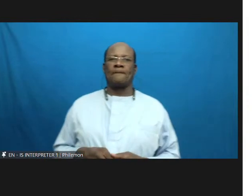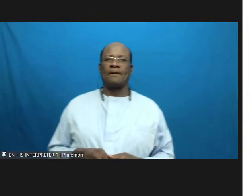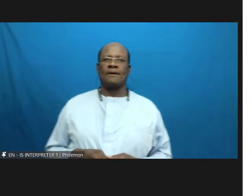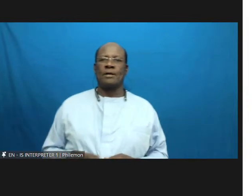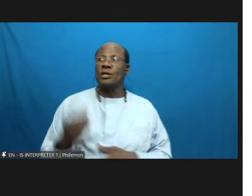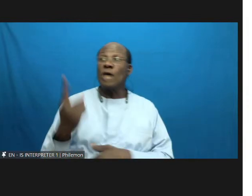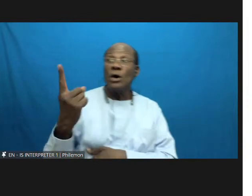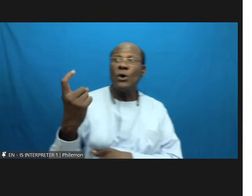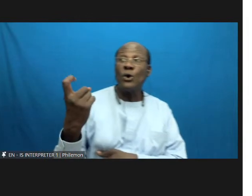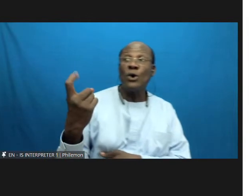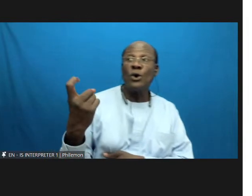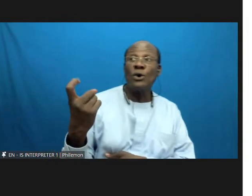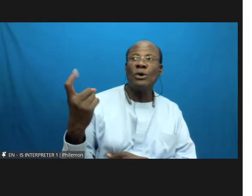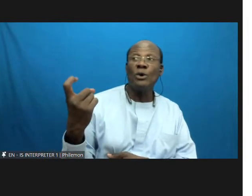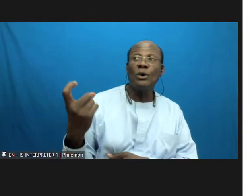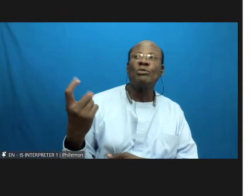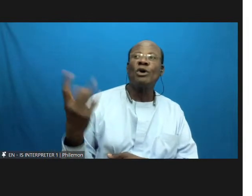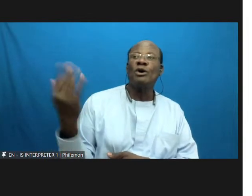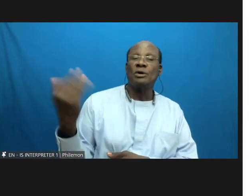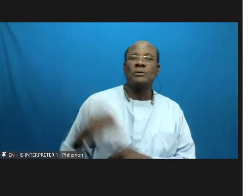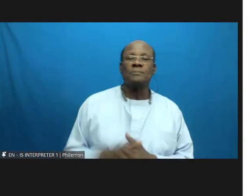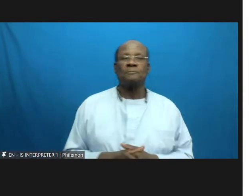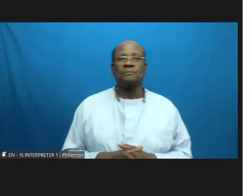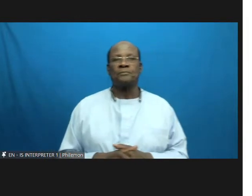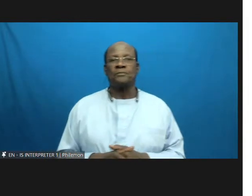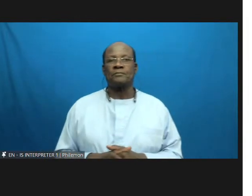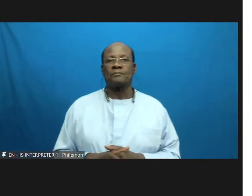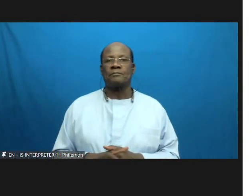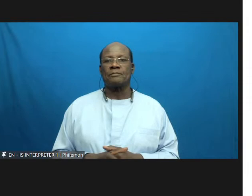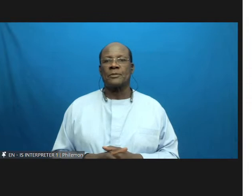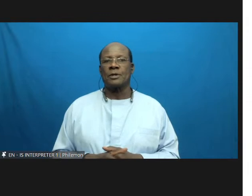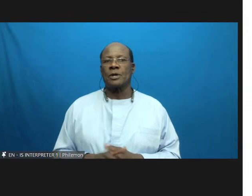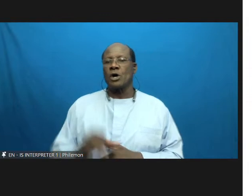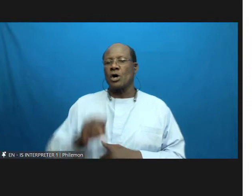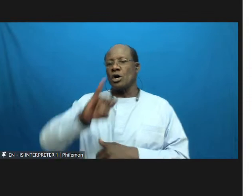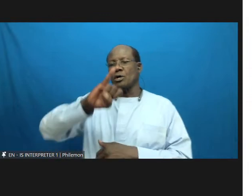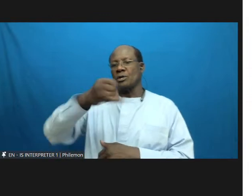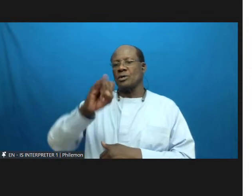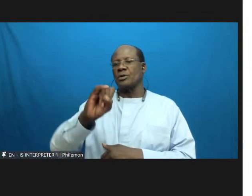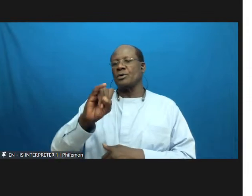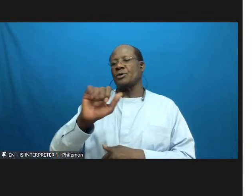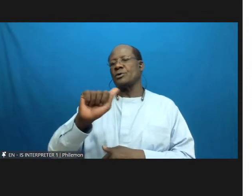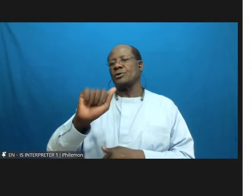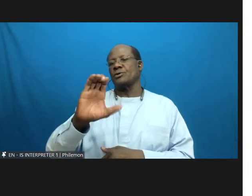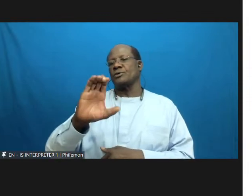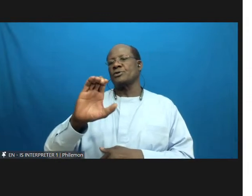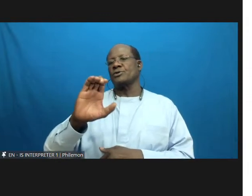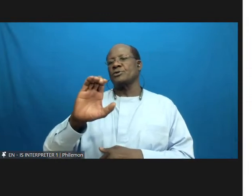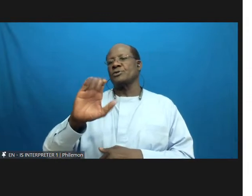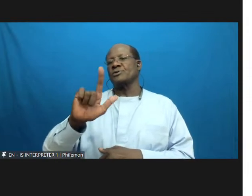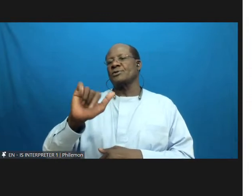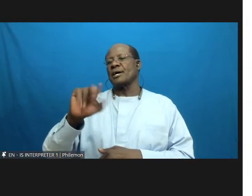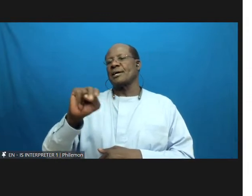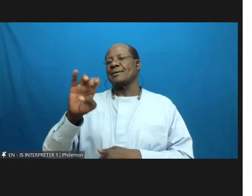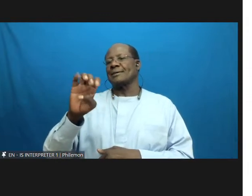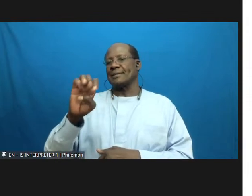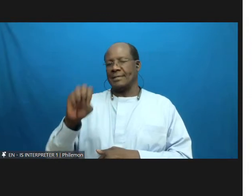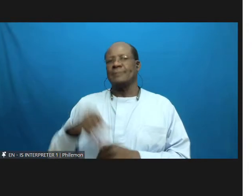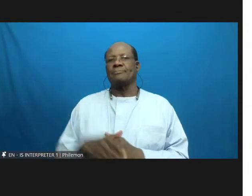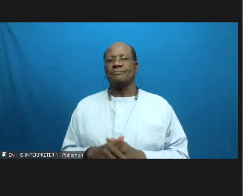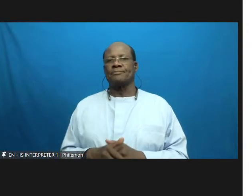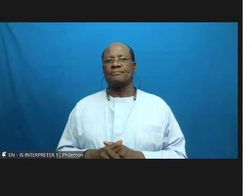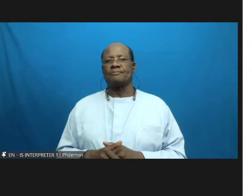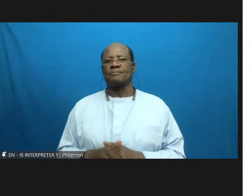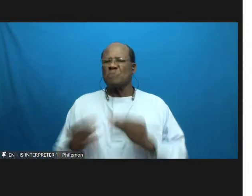Jacqueline, over to you. Thank you so much. I just wanted to add an issue on SDG 6. I think